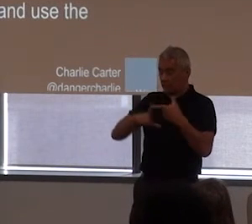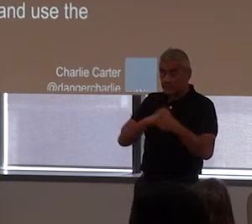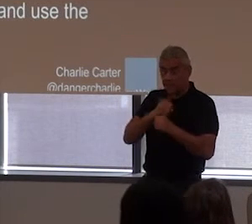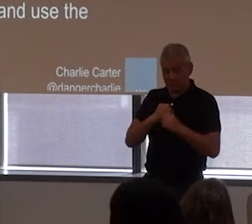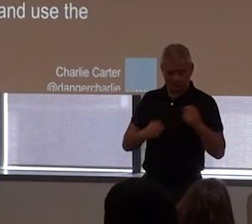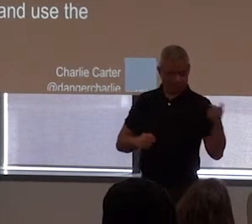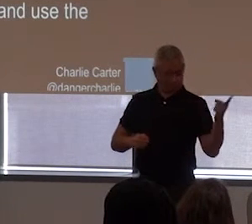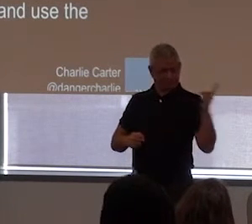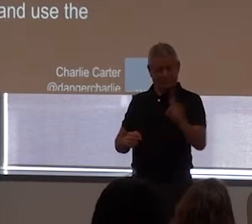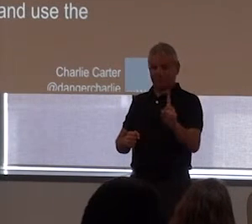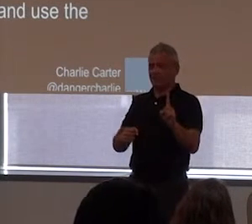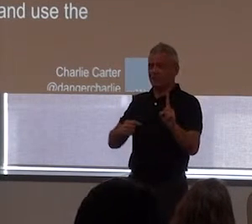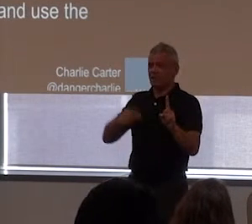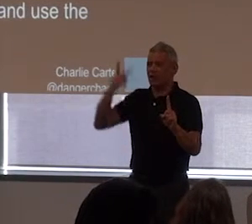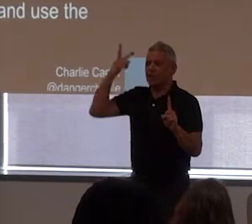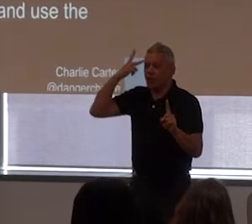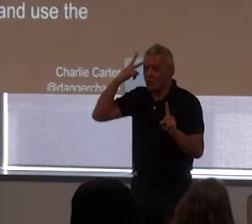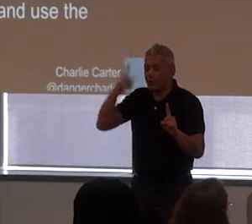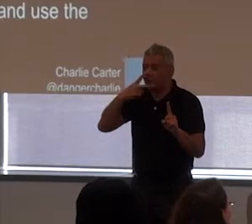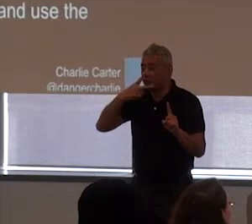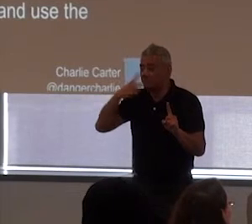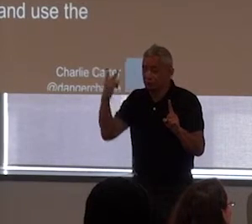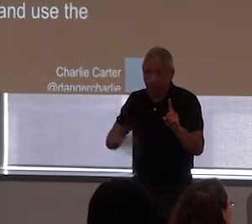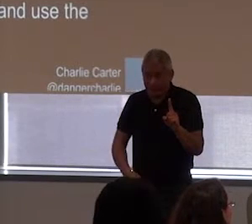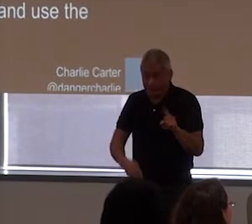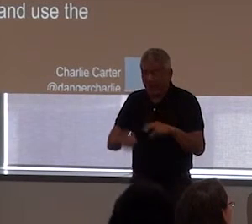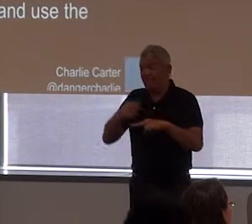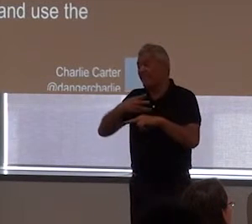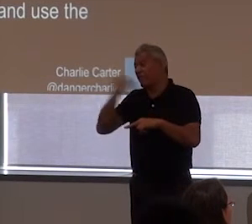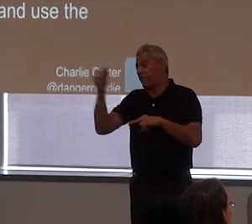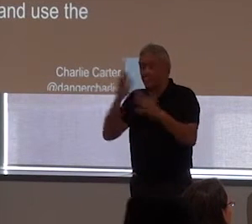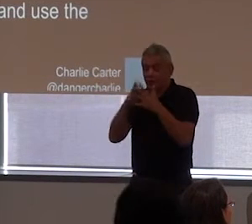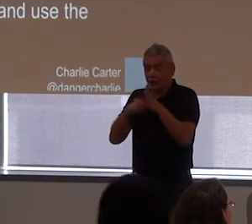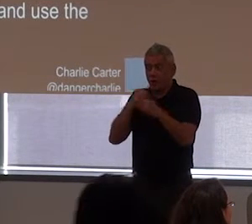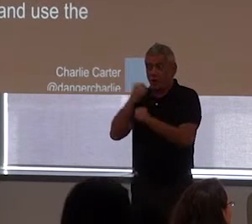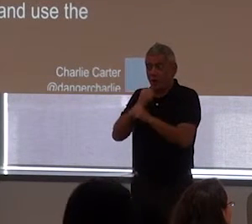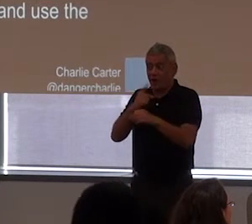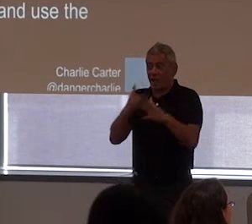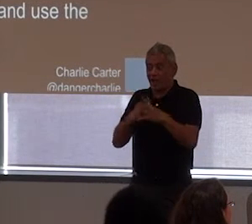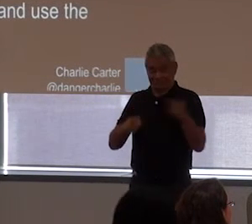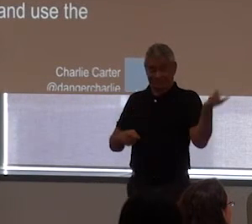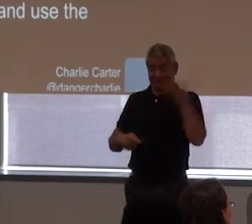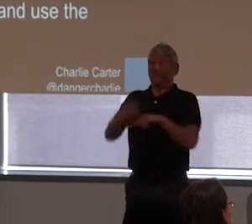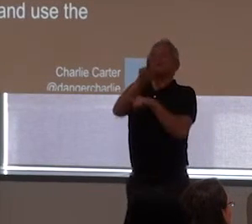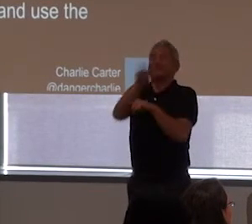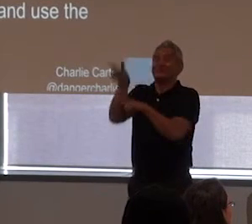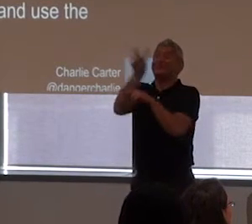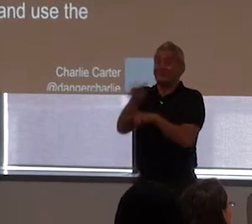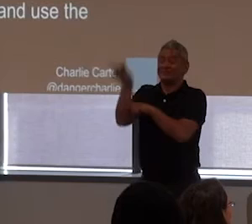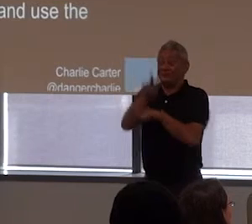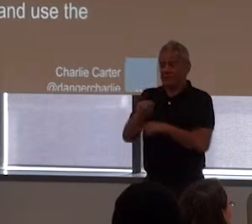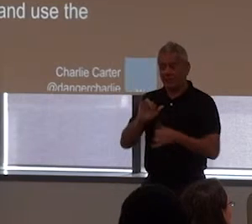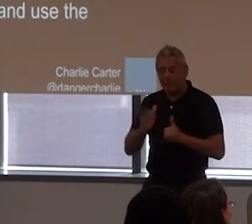Wagga? Maybe looking at you. We talked about this before. Going to your site to work on her assignment.